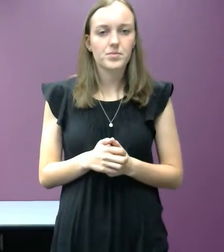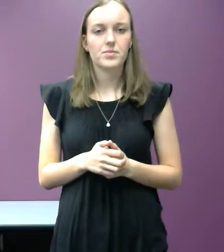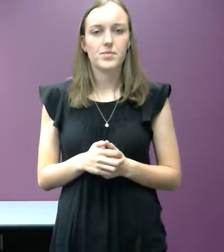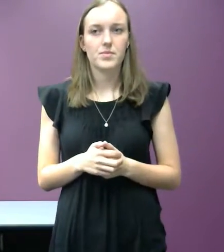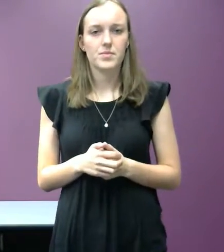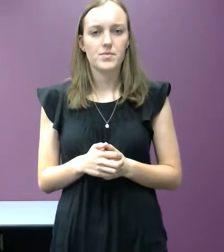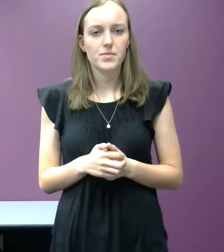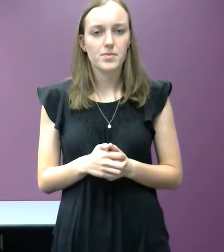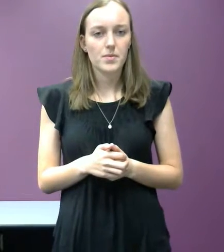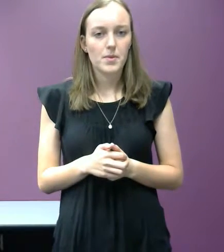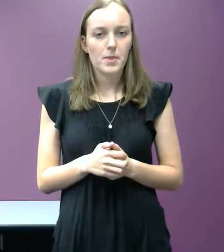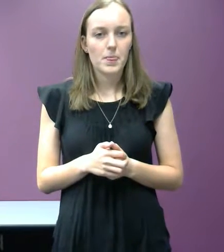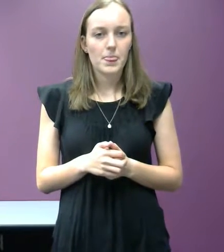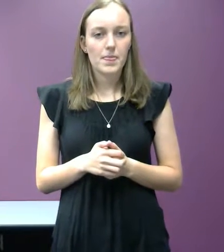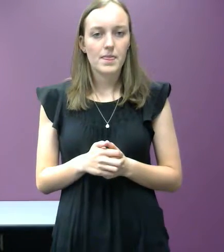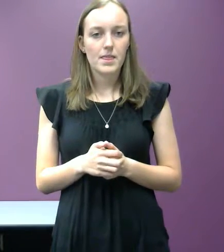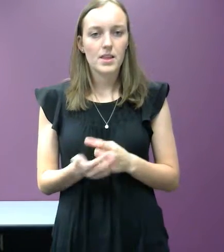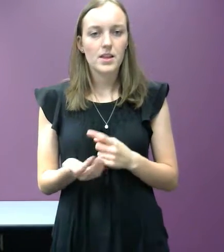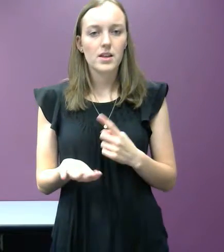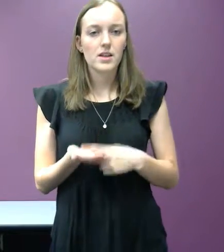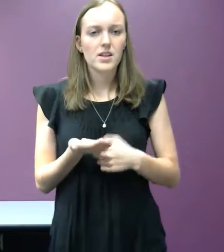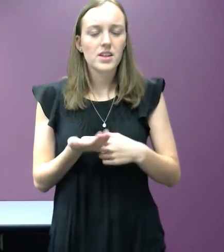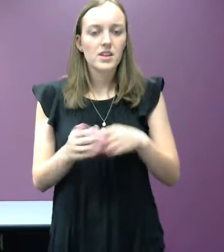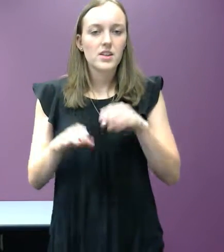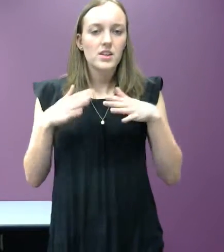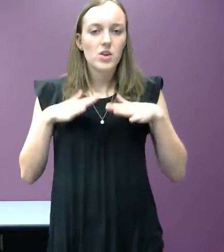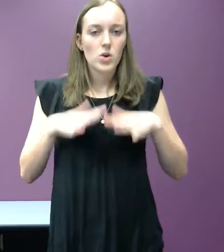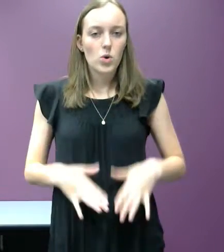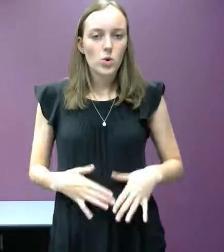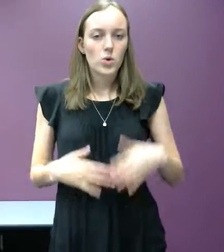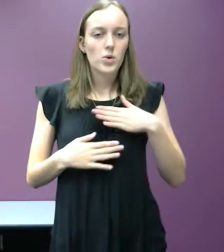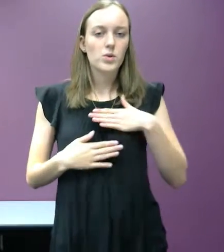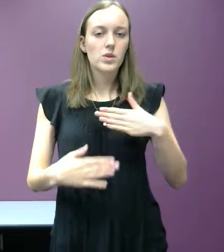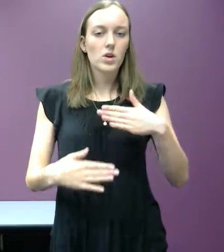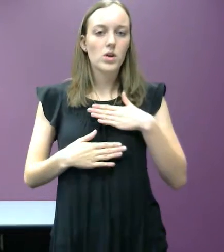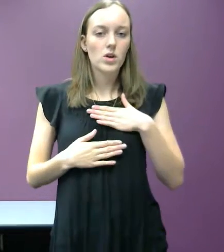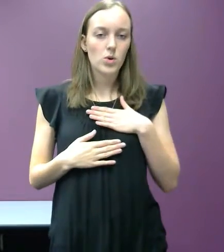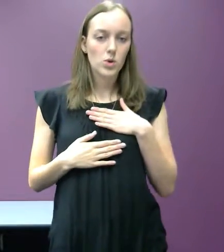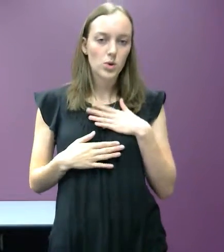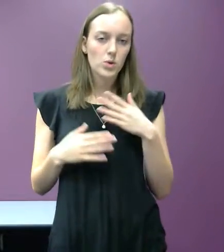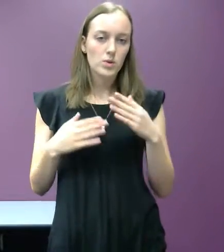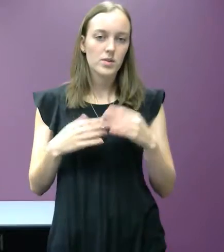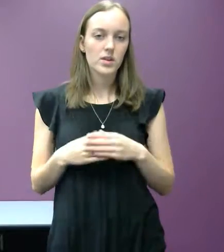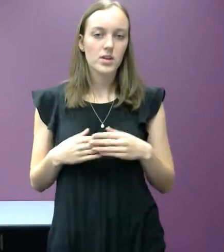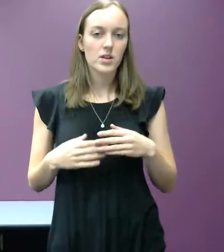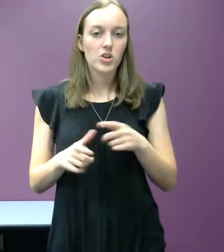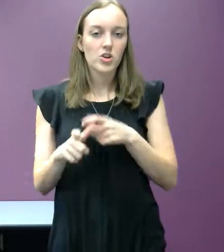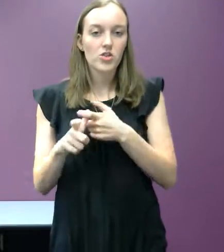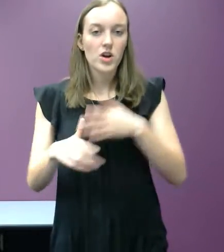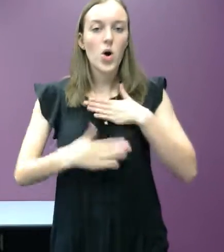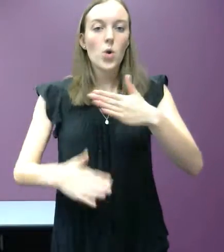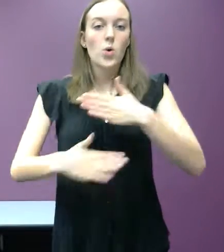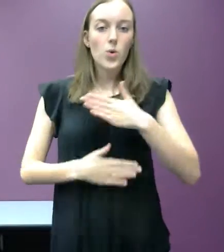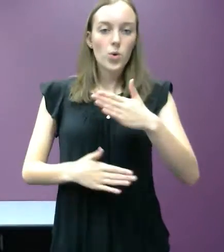you're resting, you breathe less. When you're running, you breathe more. And the reason for that is your muscles need